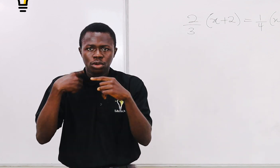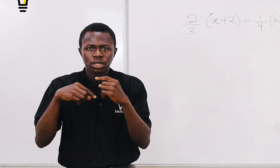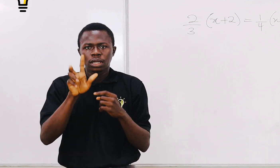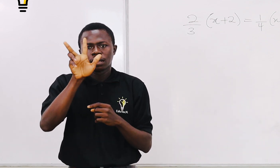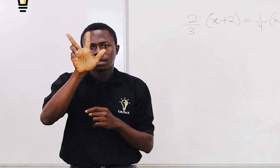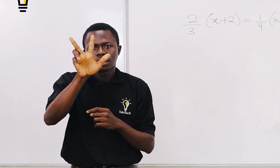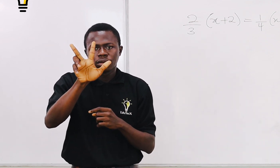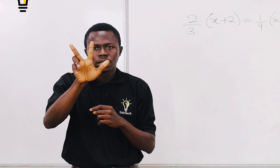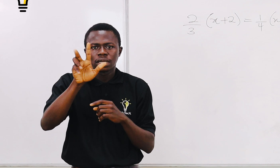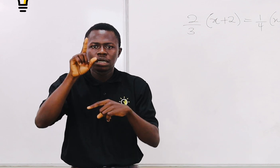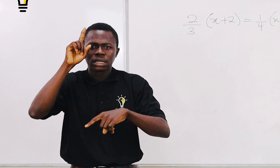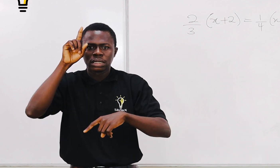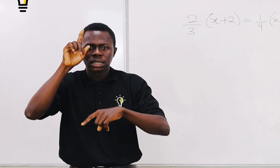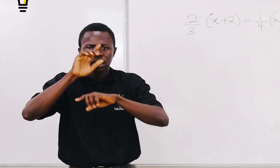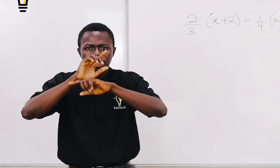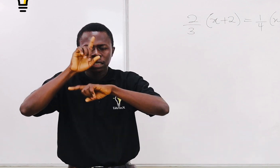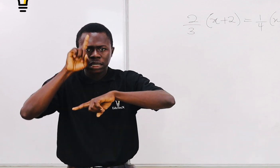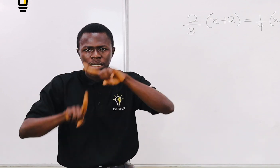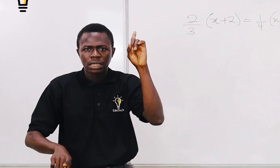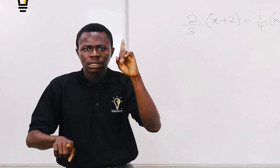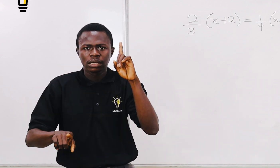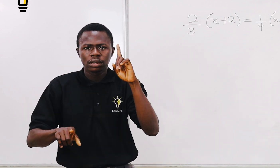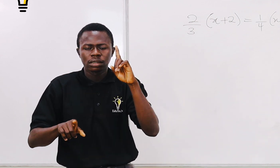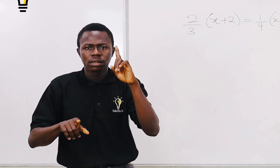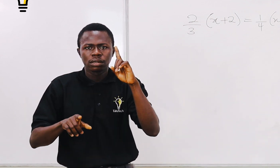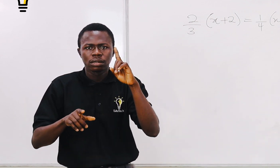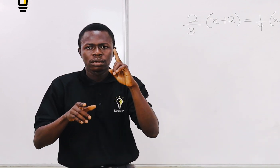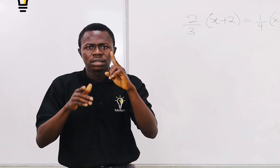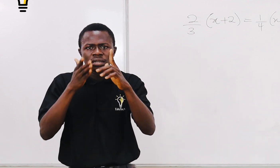find the LCM is we multiply 3 by 4.